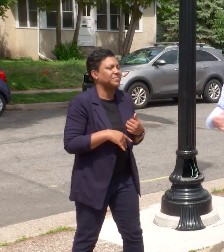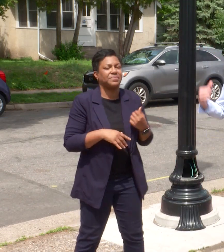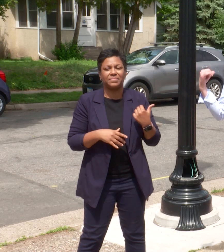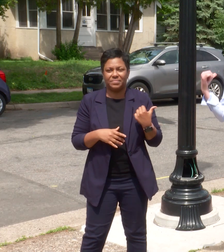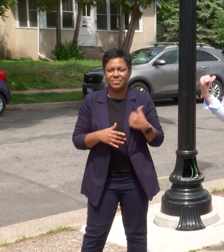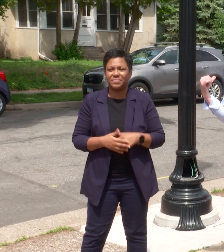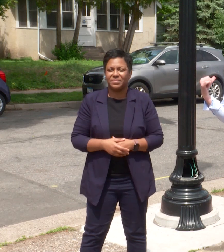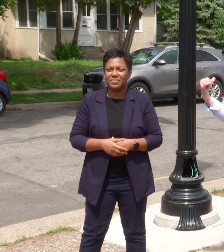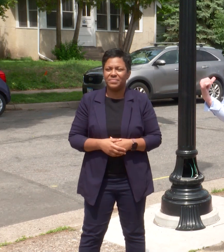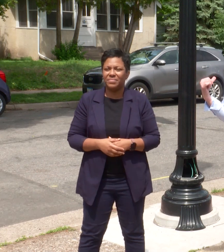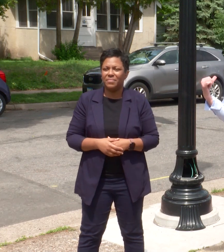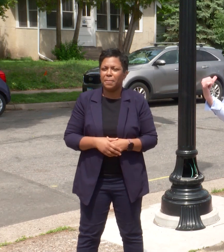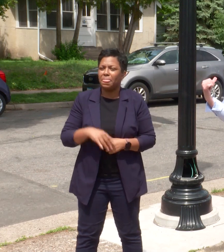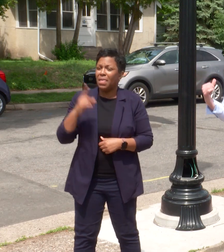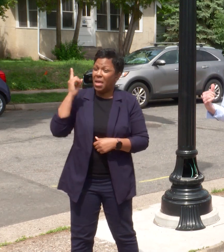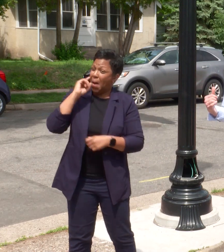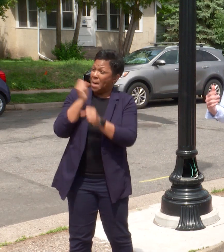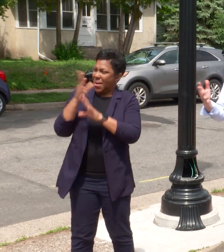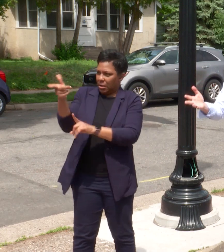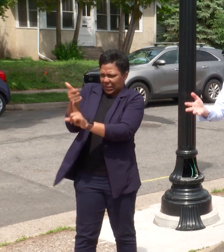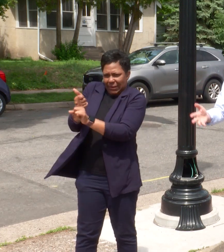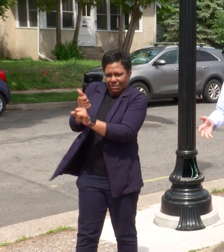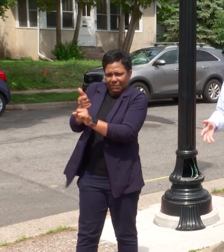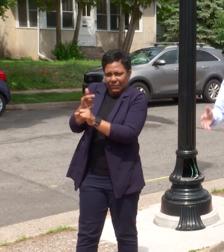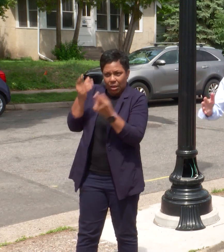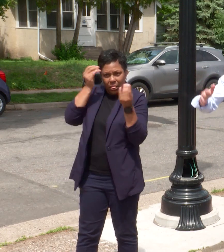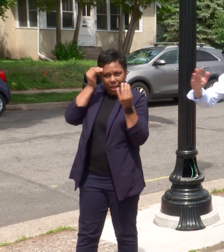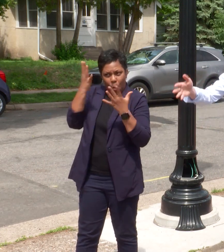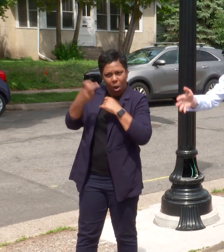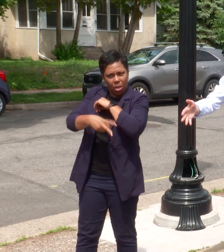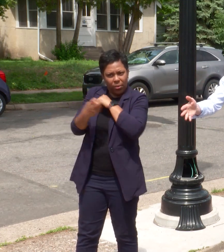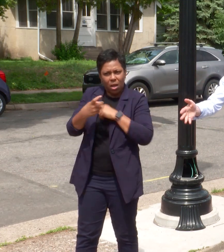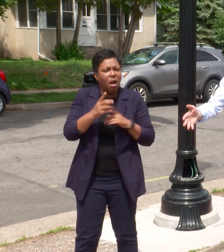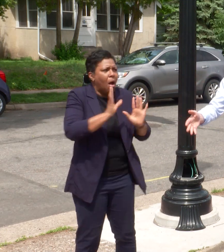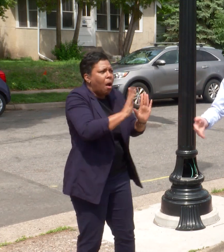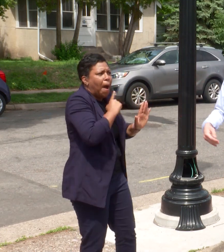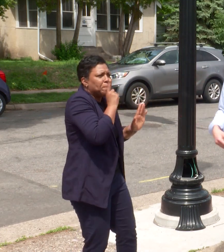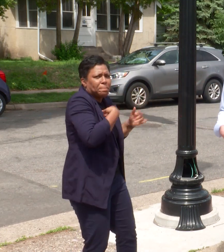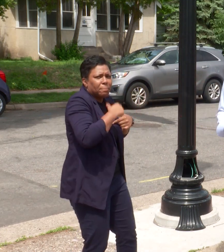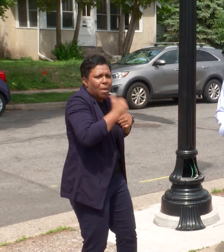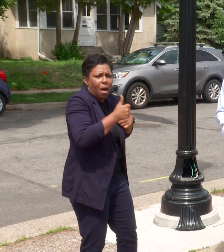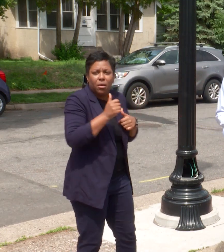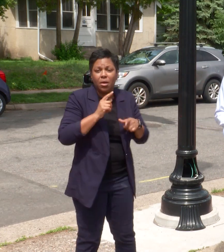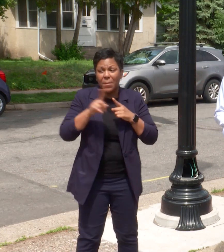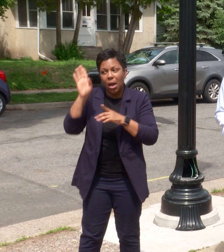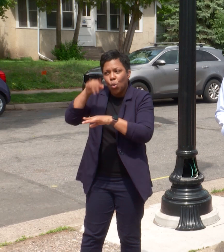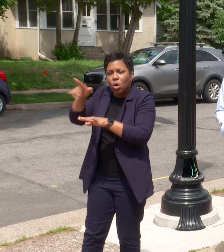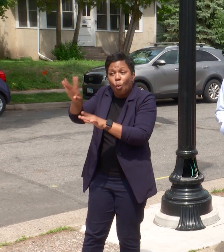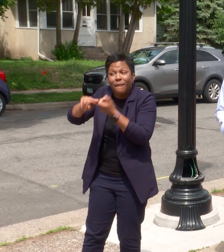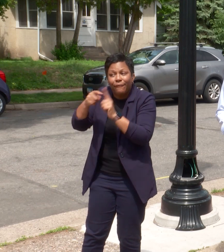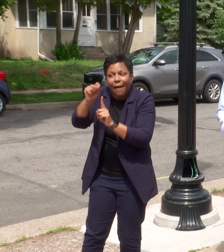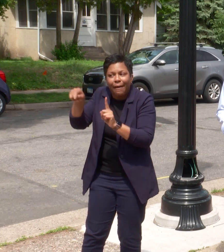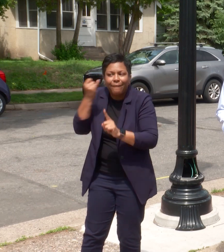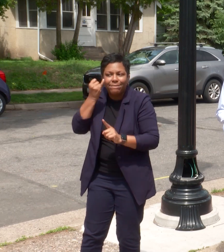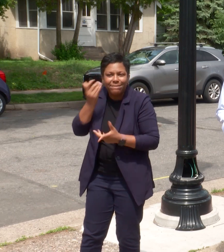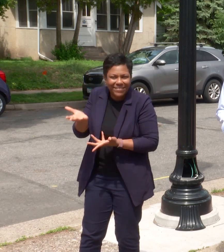considering stealing copper wire from these street lights. You or any of your friends.